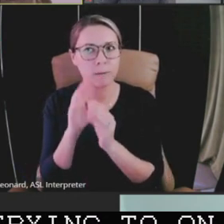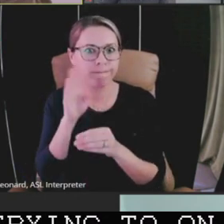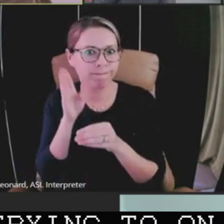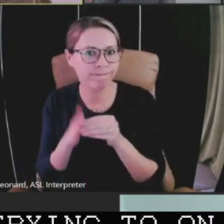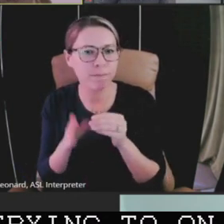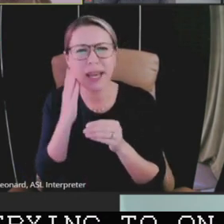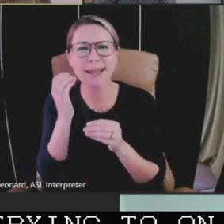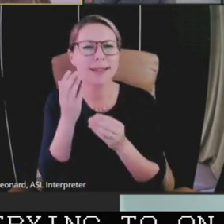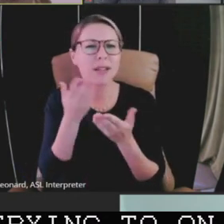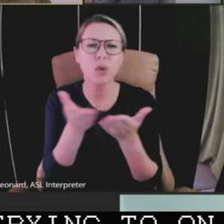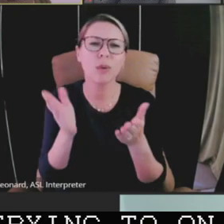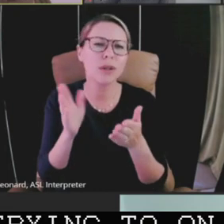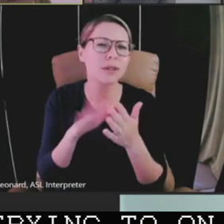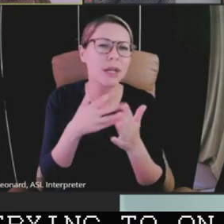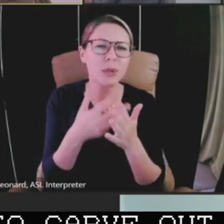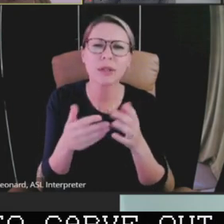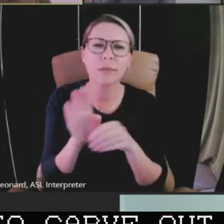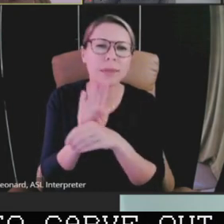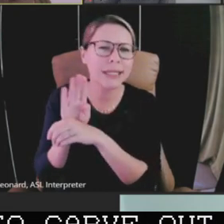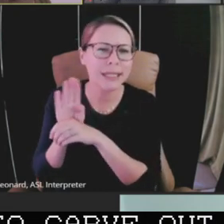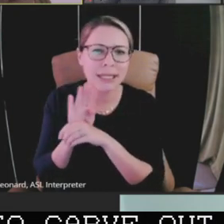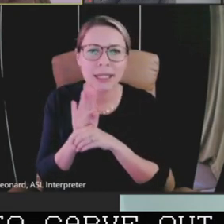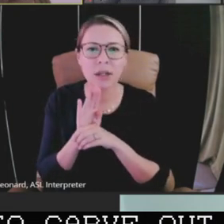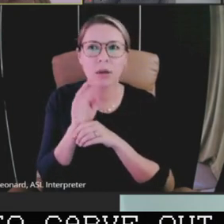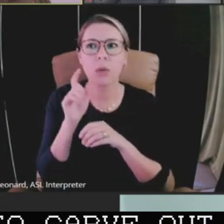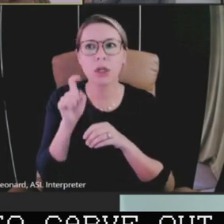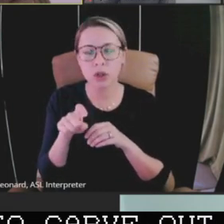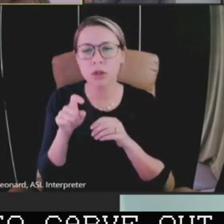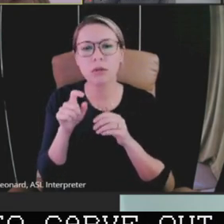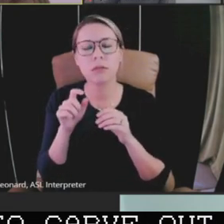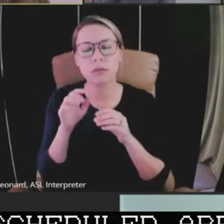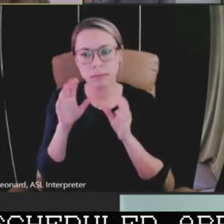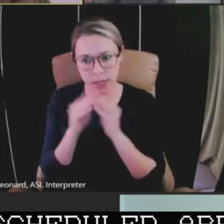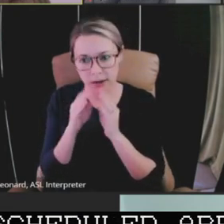that is devoted to certain specific topics.